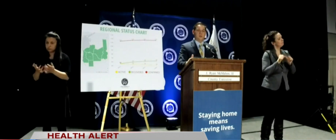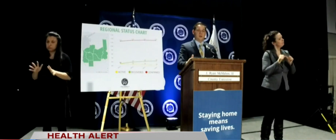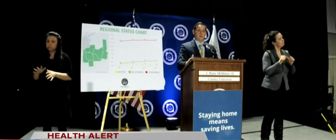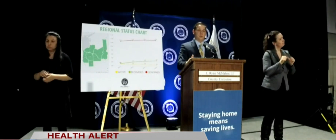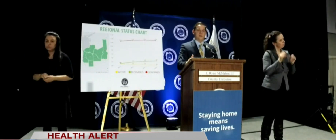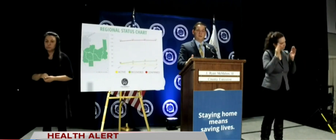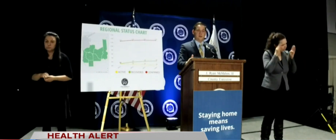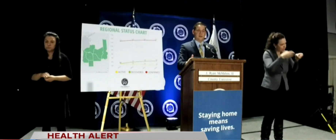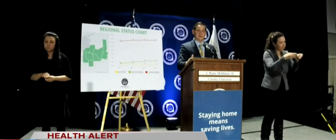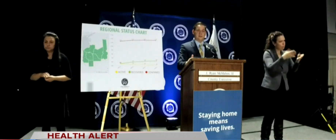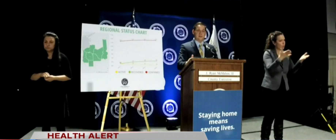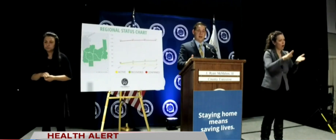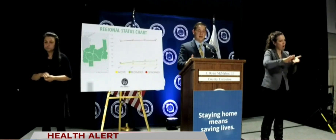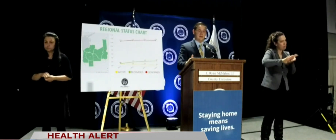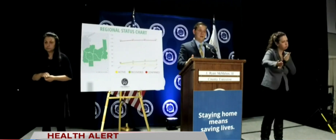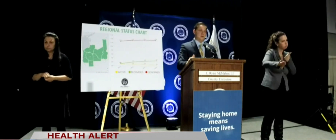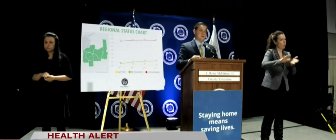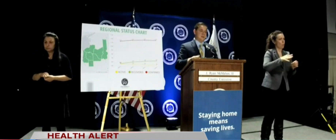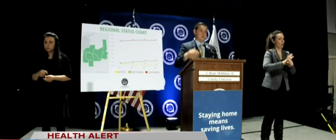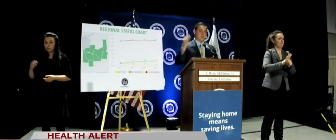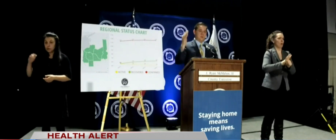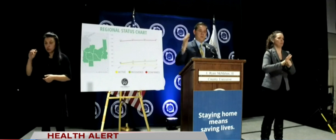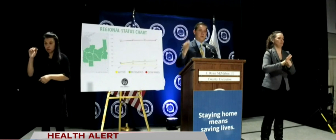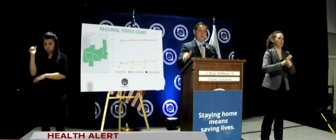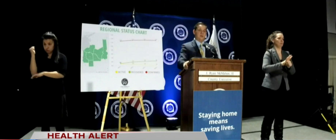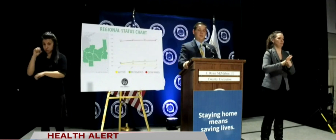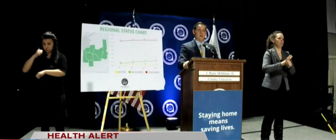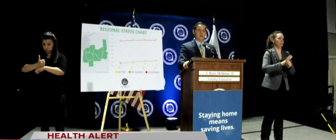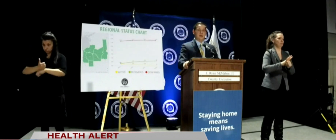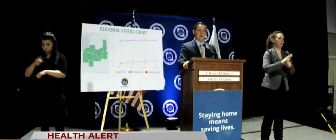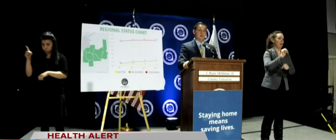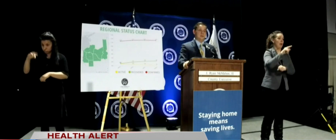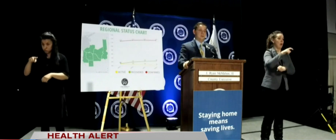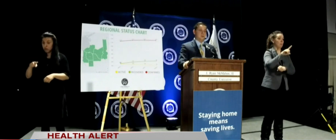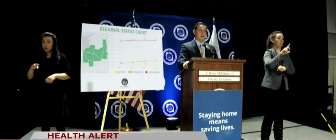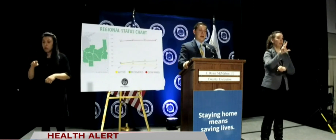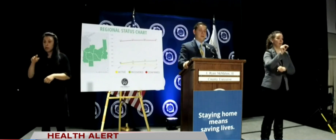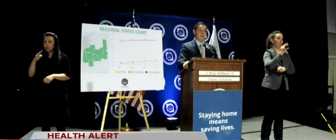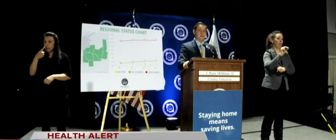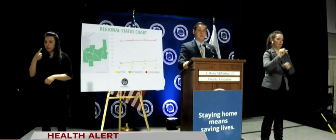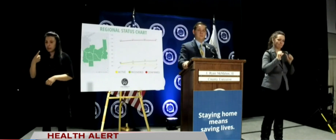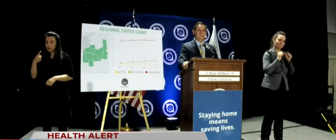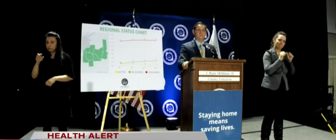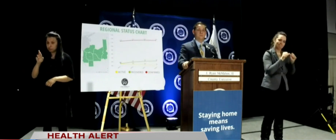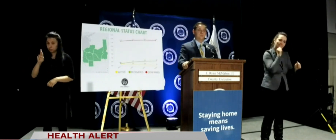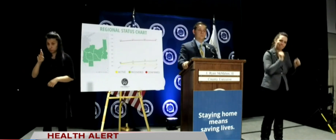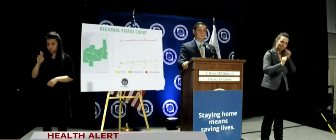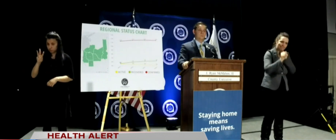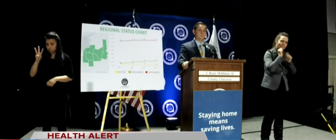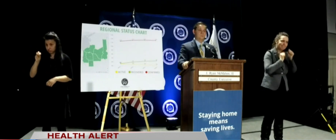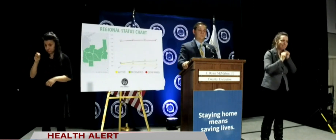30th was the President of the United States Day. Let's get through April 30th, and let's see where the data looks like.